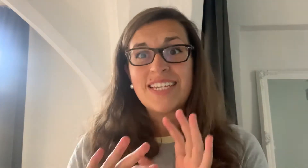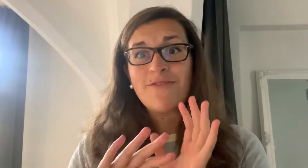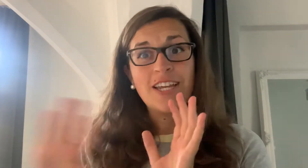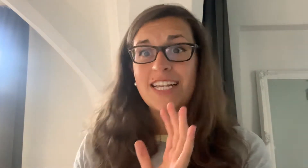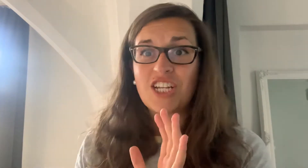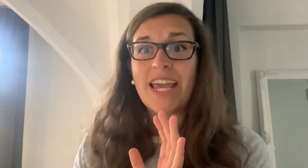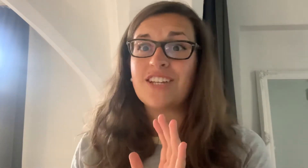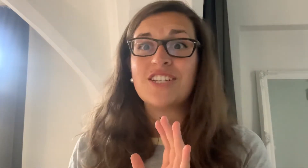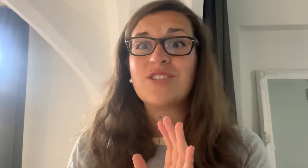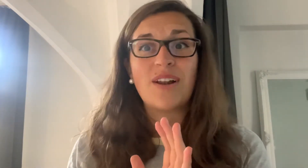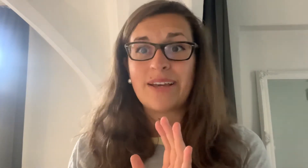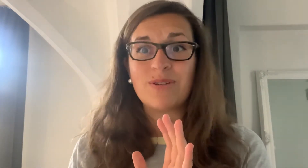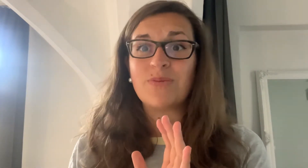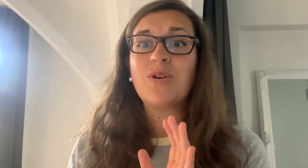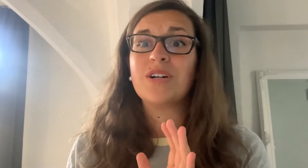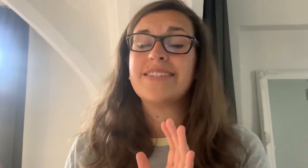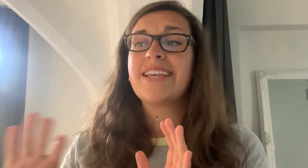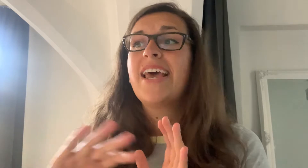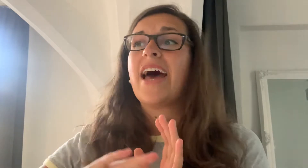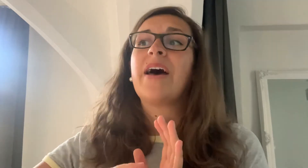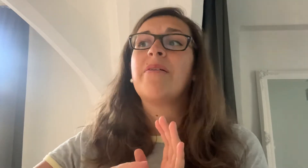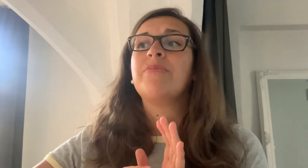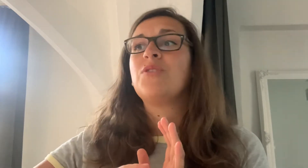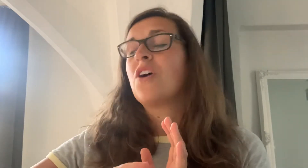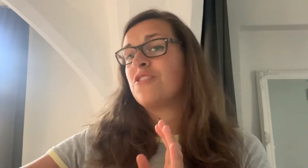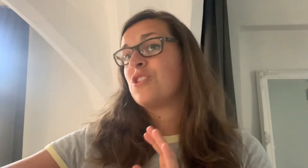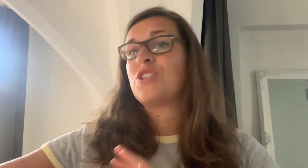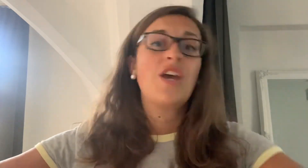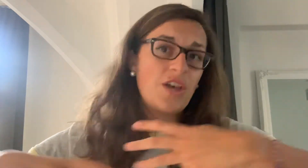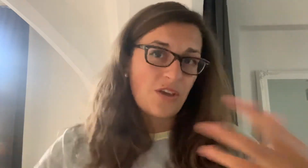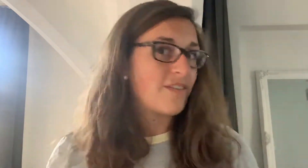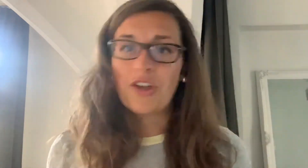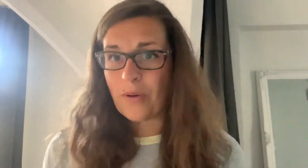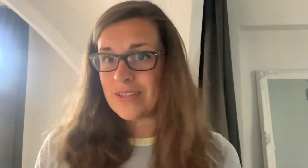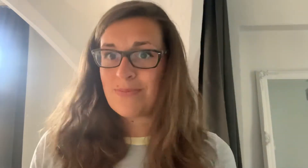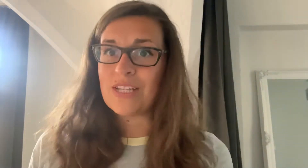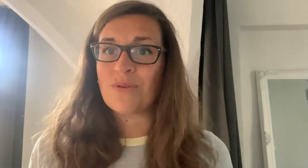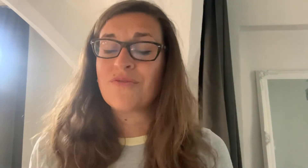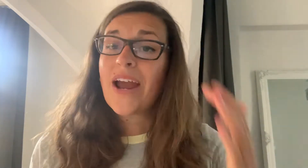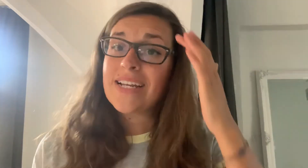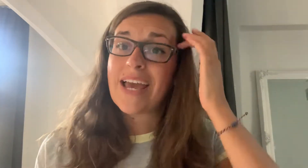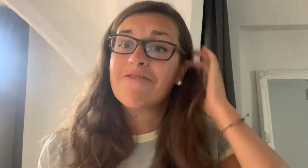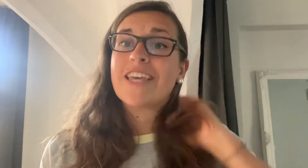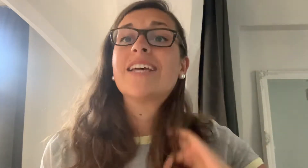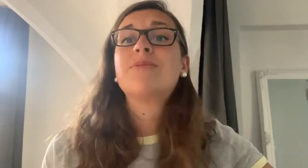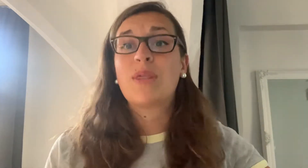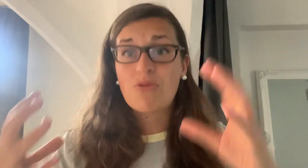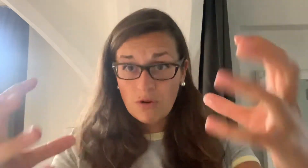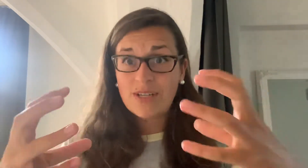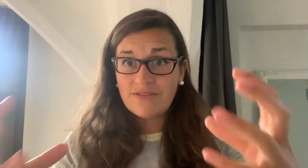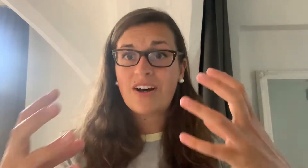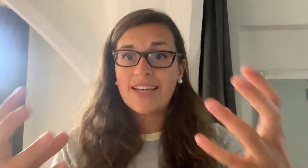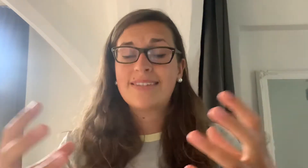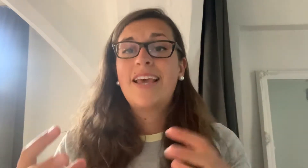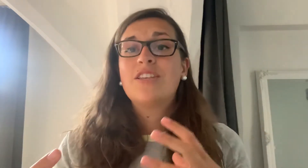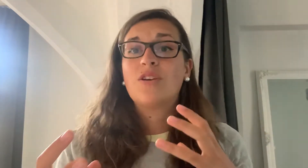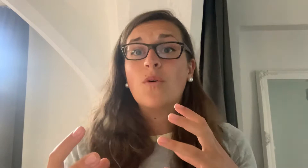significantly changed. It's not like what it was. You can't just go and speak to a friend, everything has to be through a device. So all